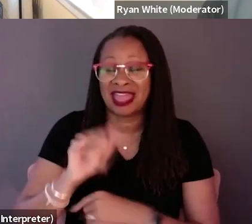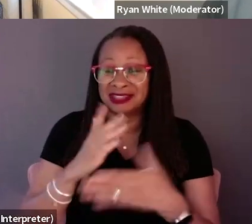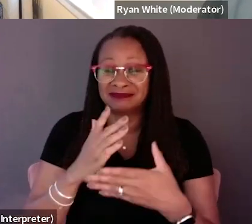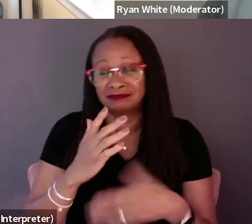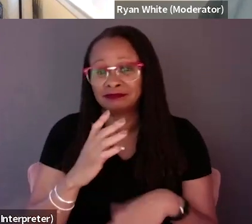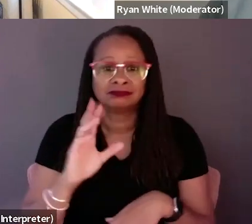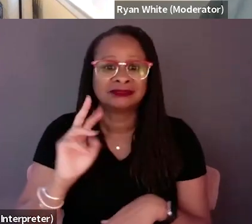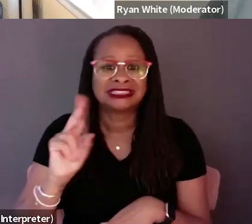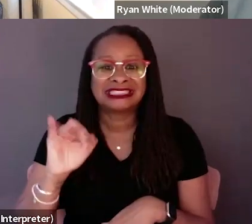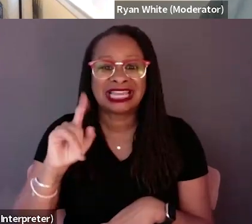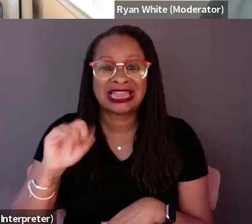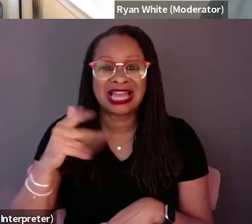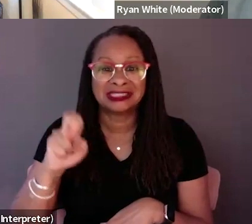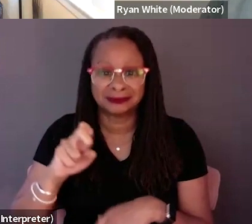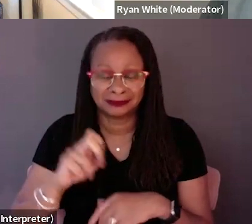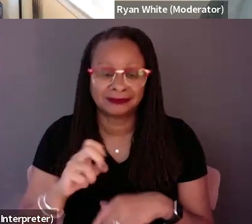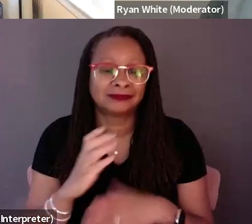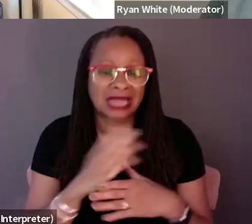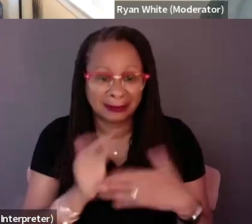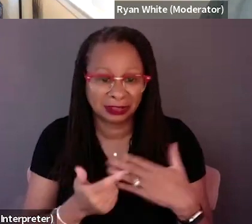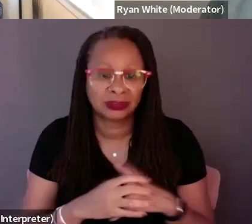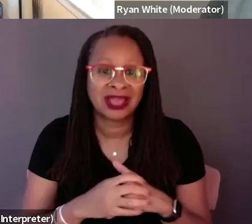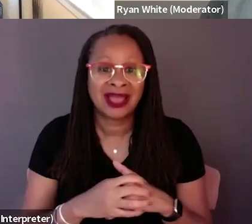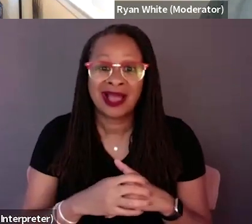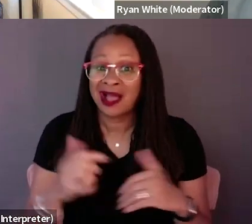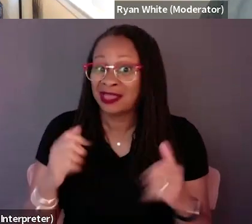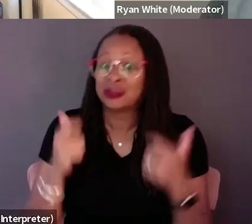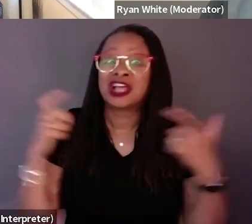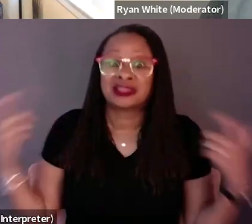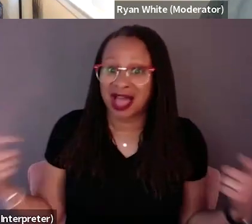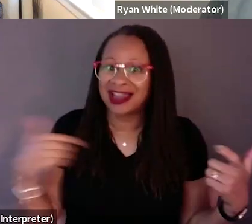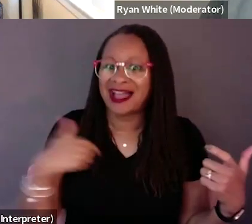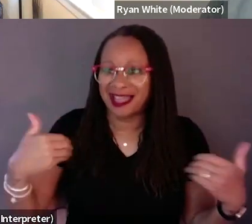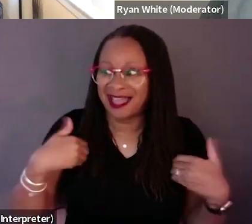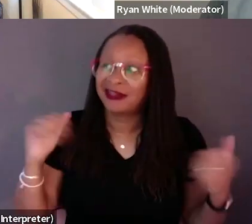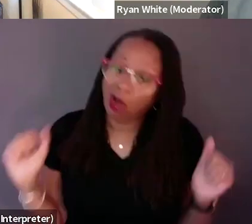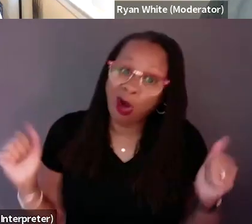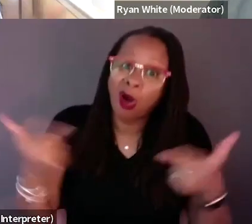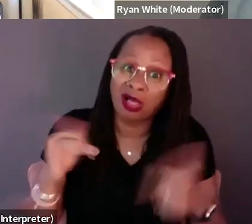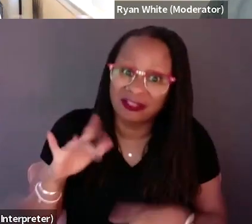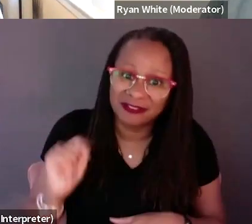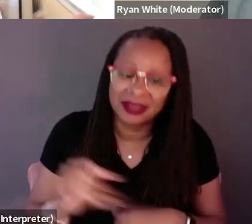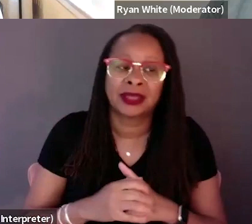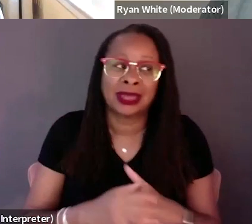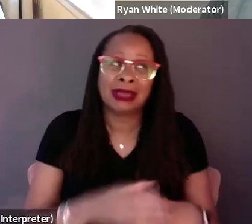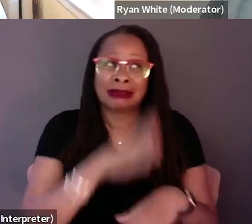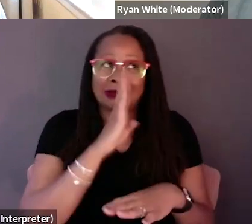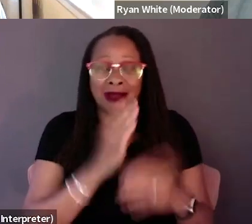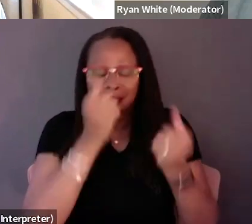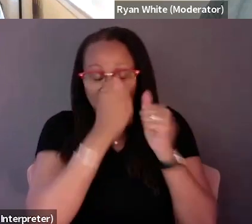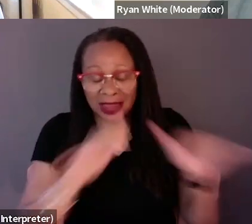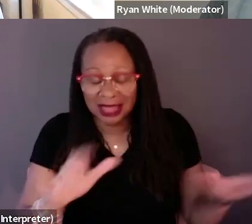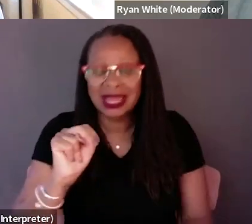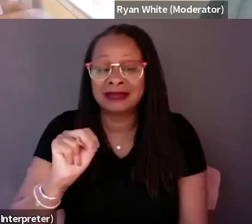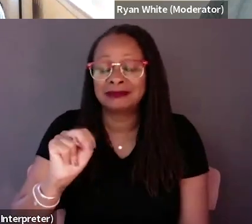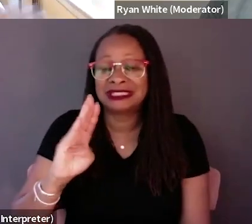Yeah, there was a lot. I had all of it. God bless the archiving people at